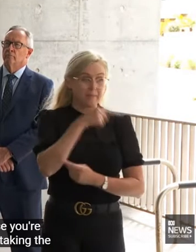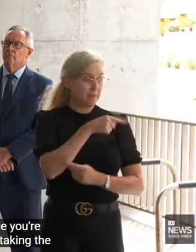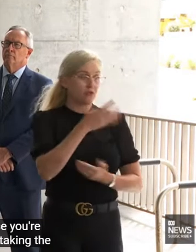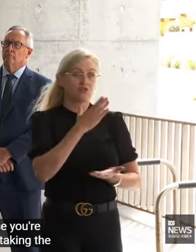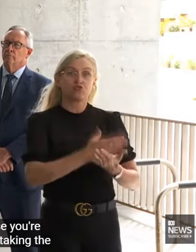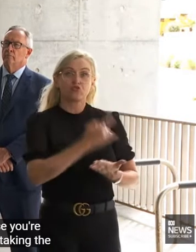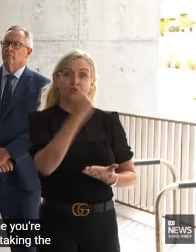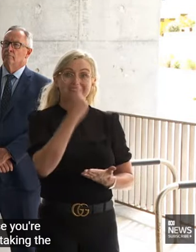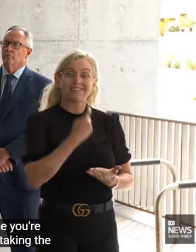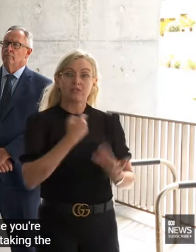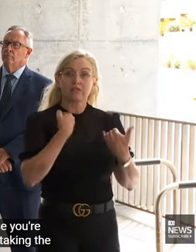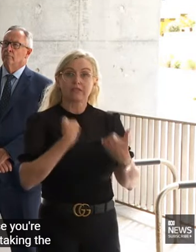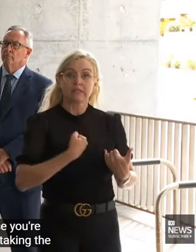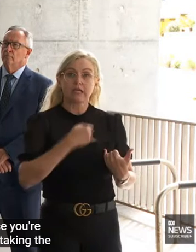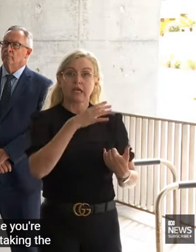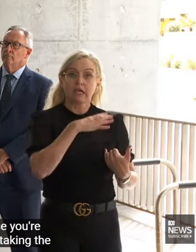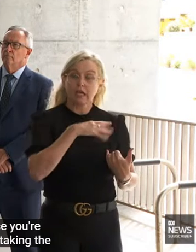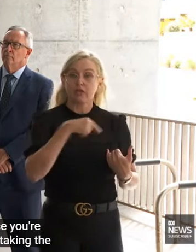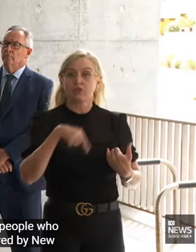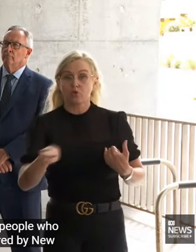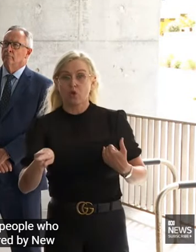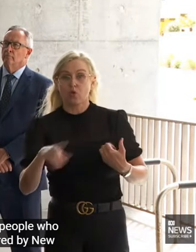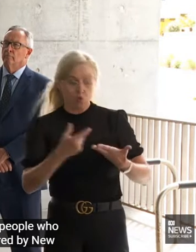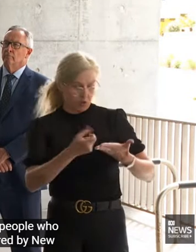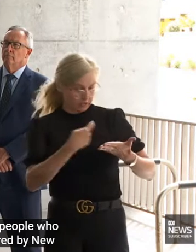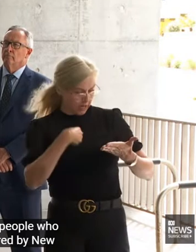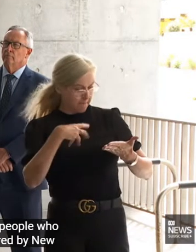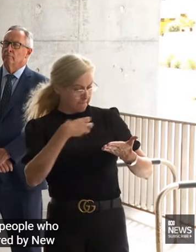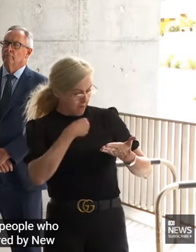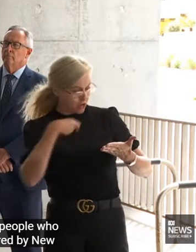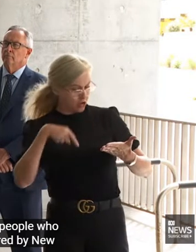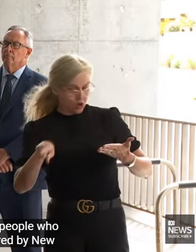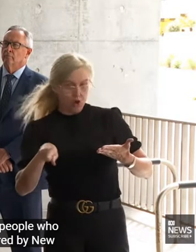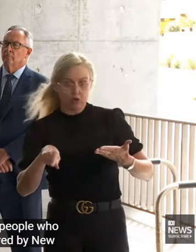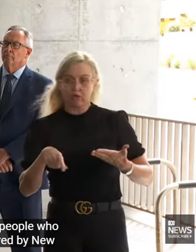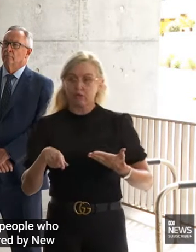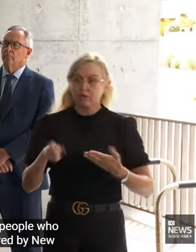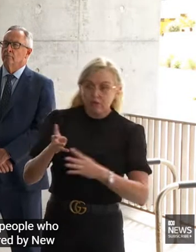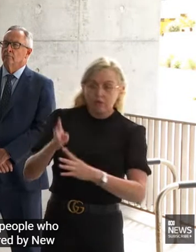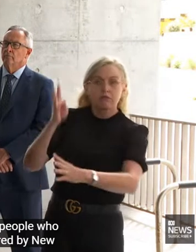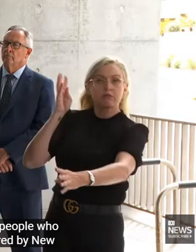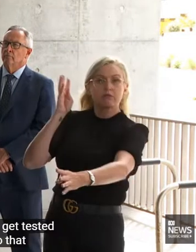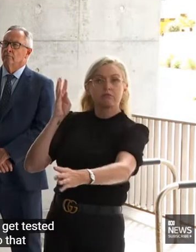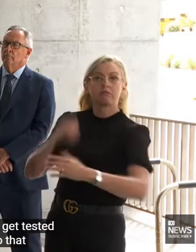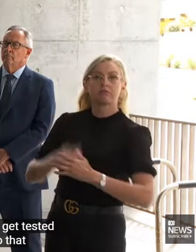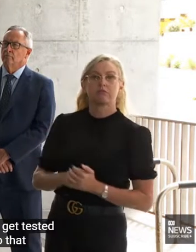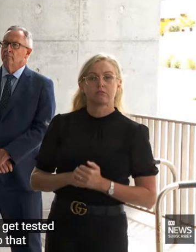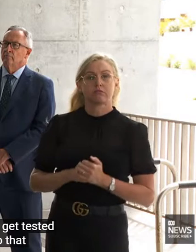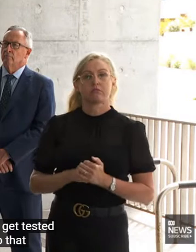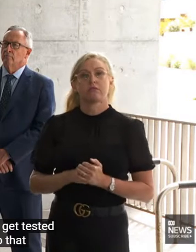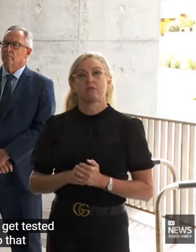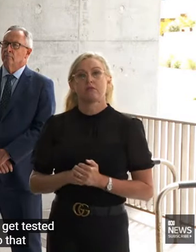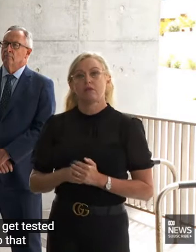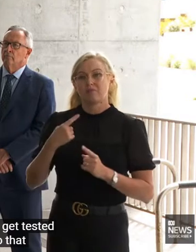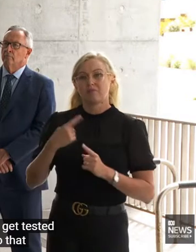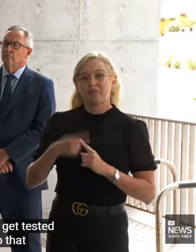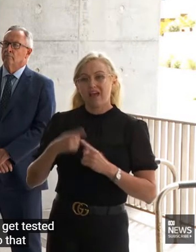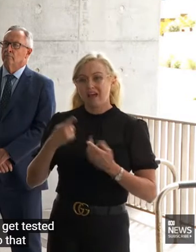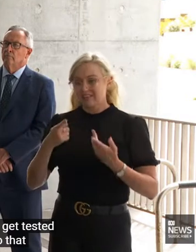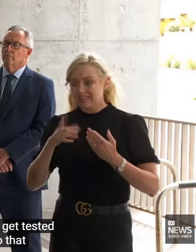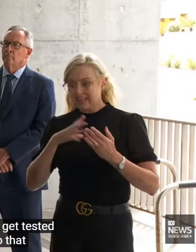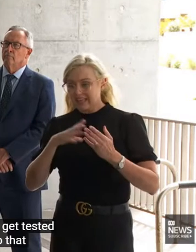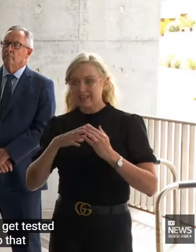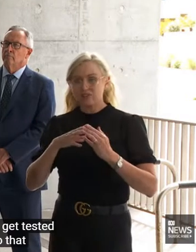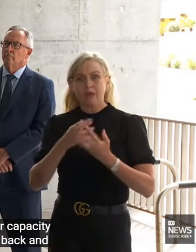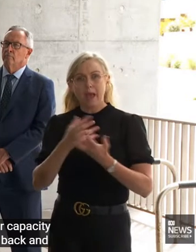who are sick, who are required by New South Wales Health to get tested. And in addition to that, that also slows down our capacity to get